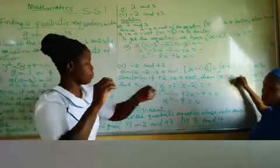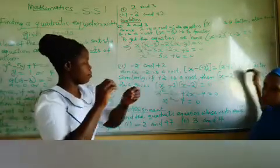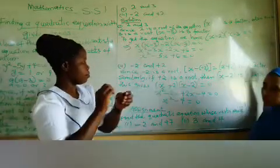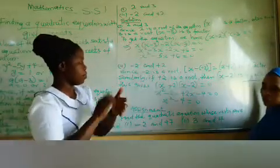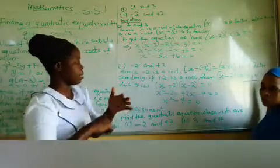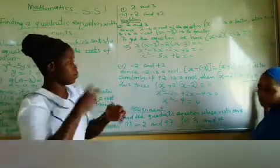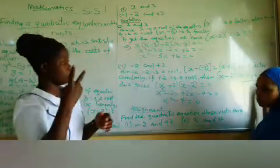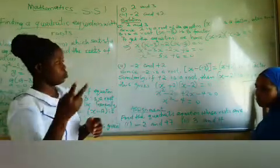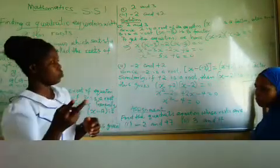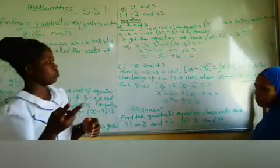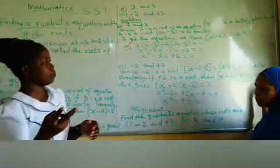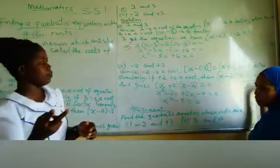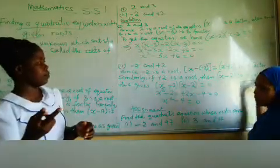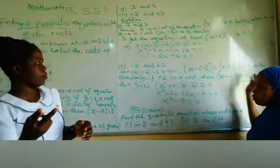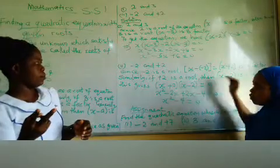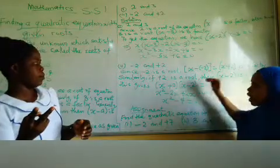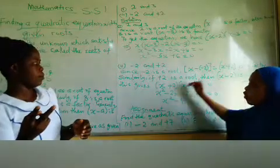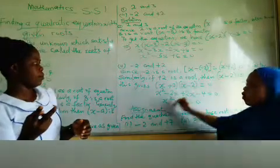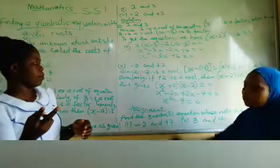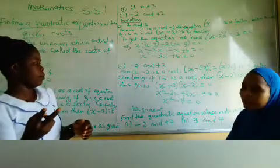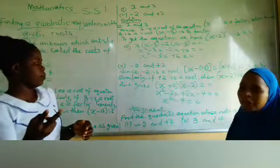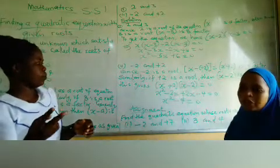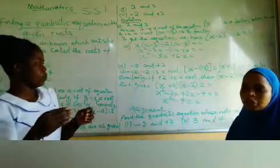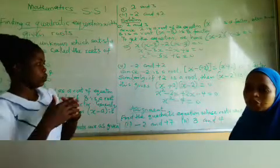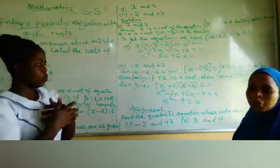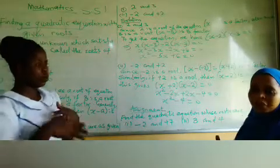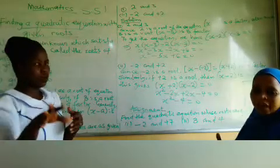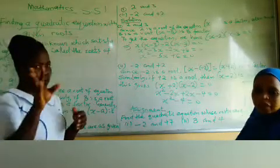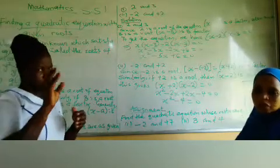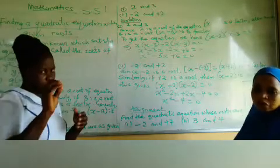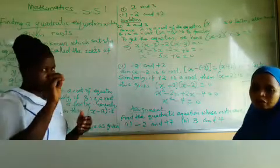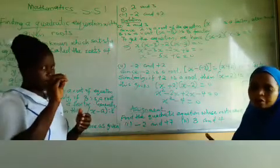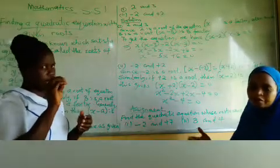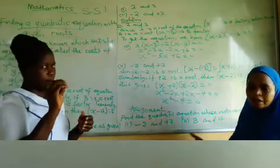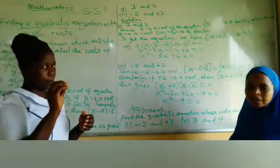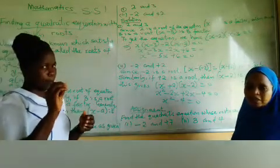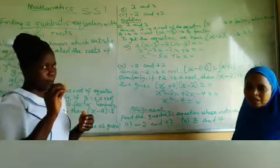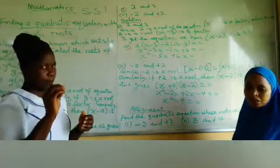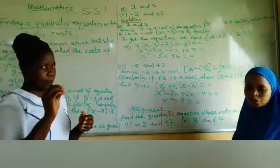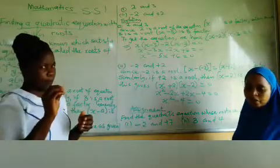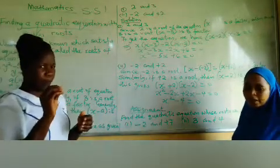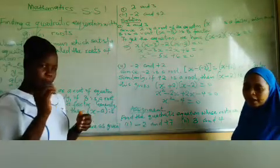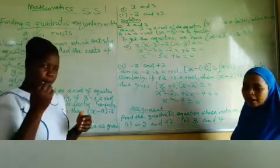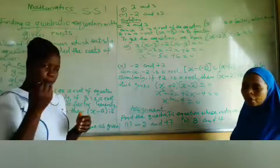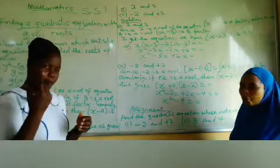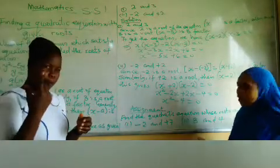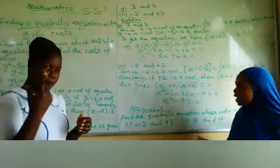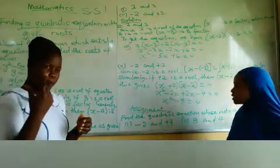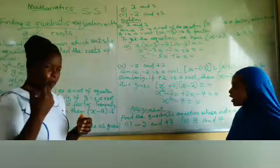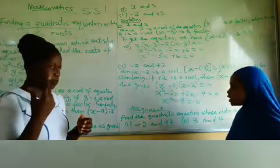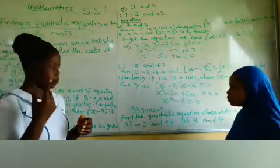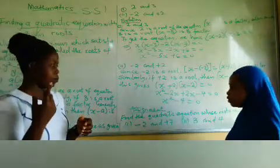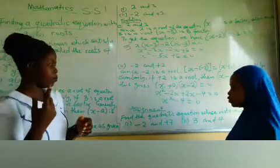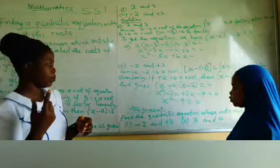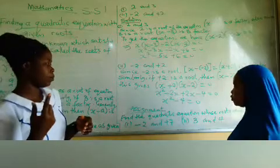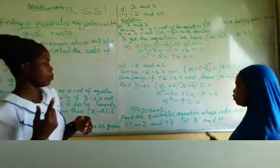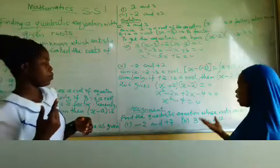minus 2. You now write the two factors, write it together. We have x plus 2,